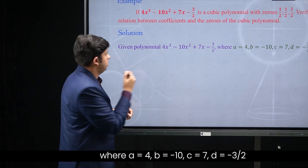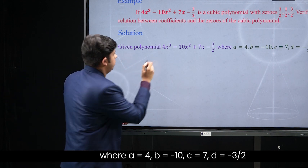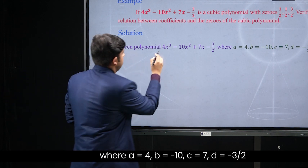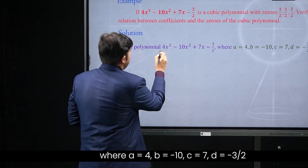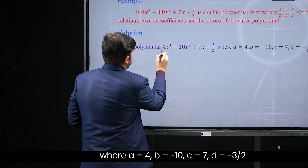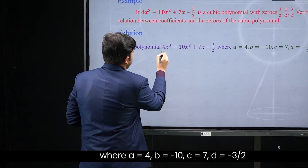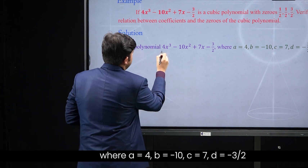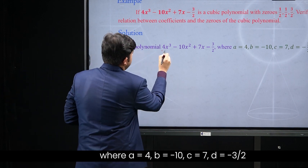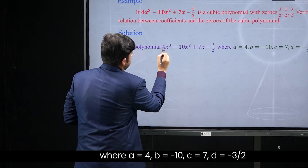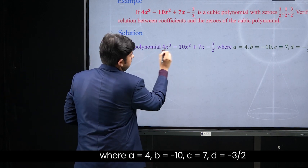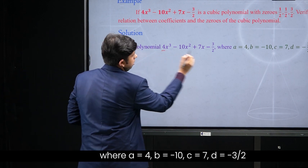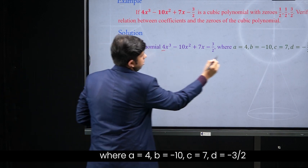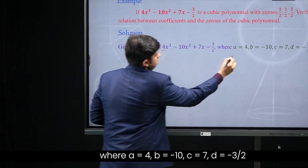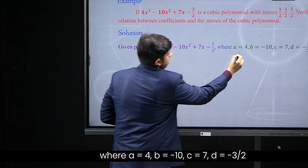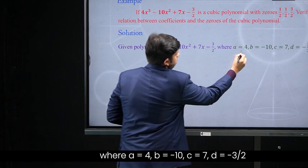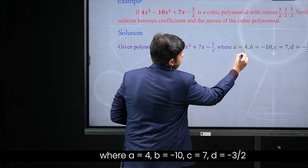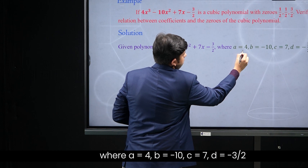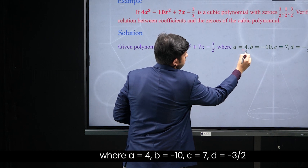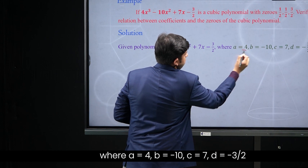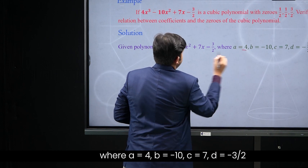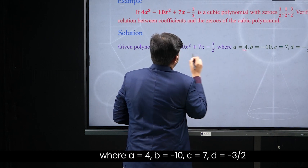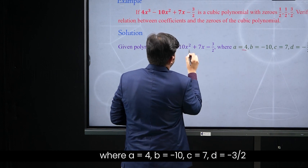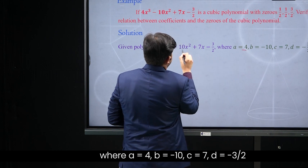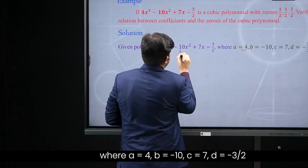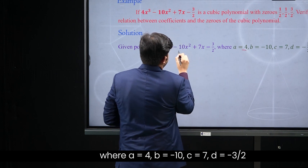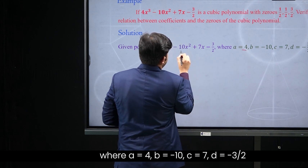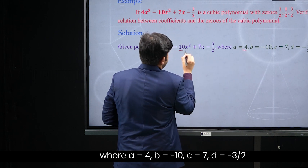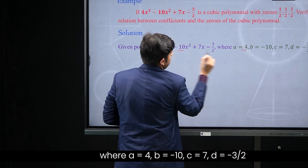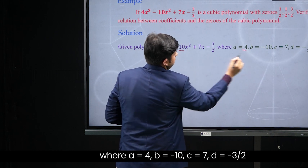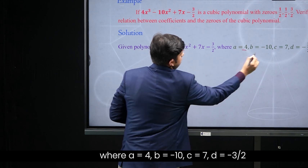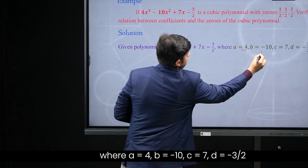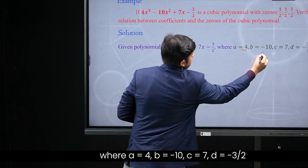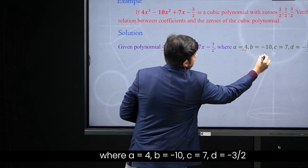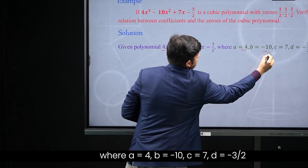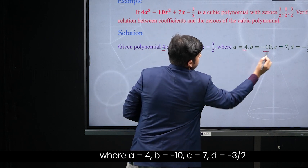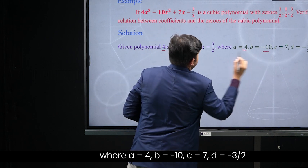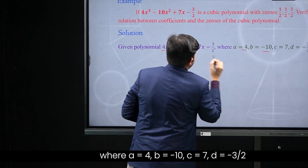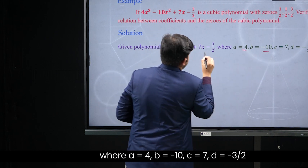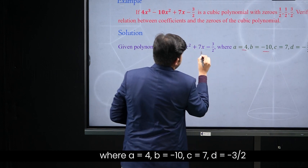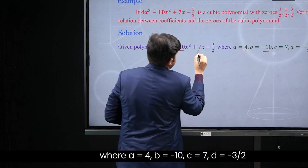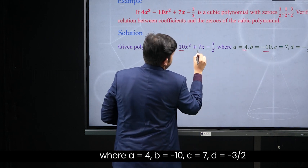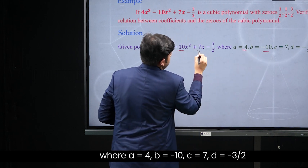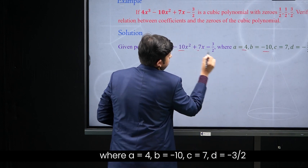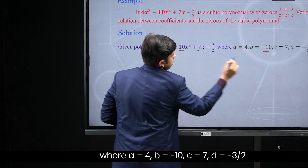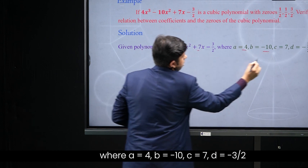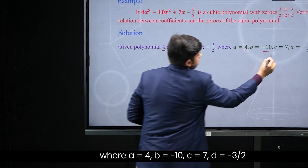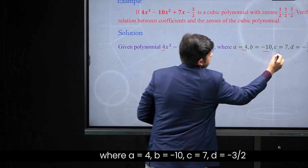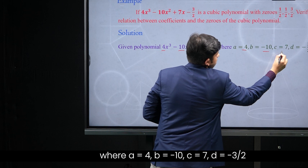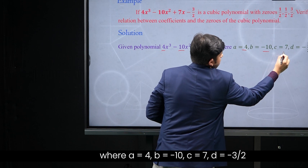to 4, b equal to minus 10, c equal to 7, d equal to minus 3 by 2,